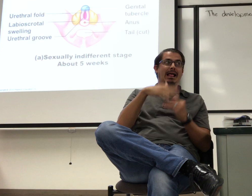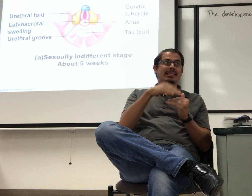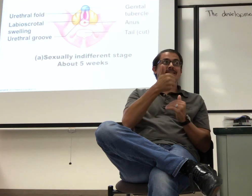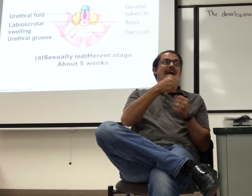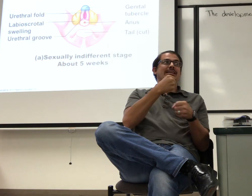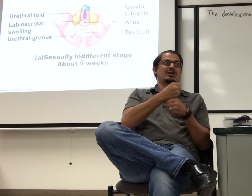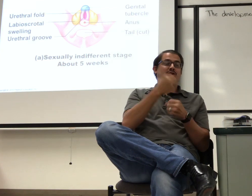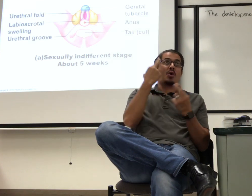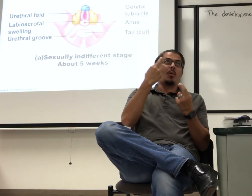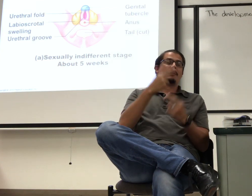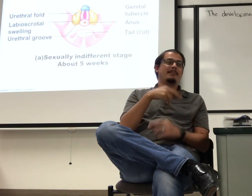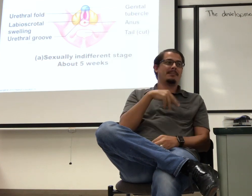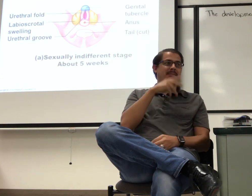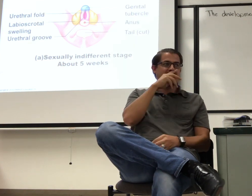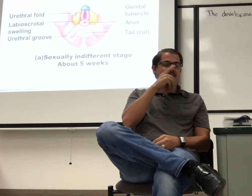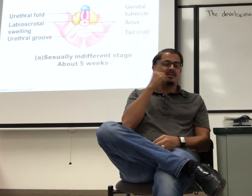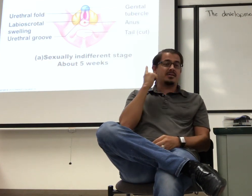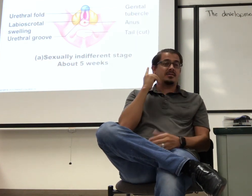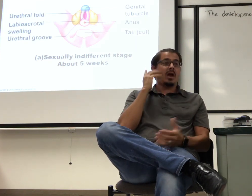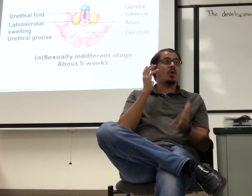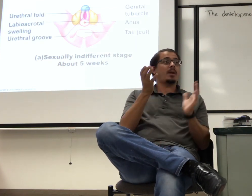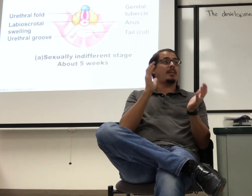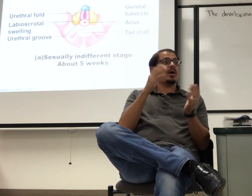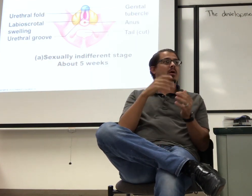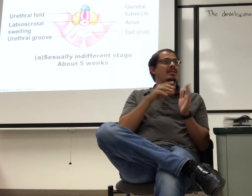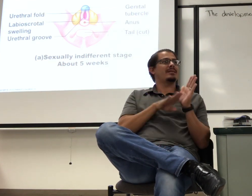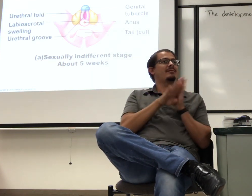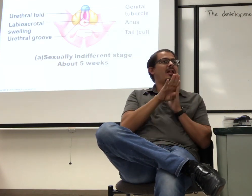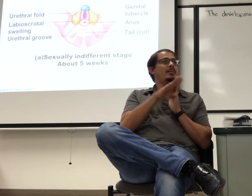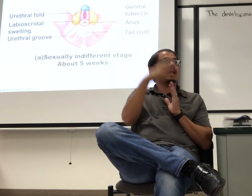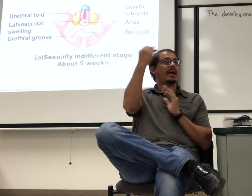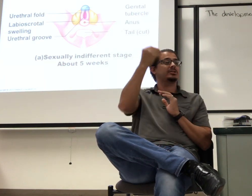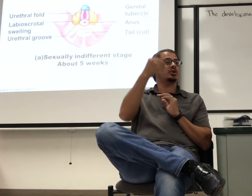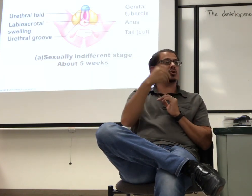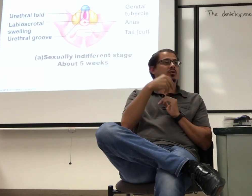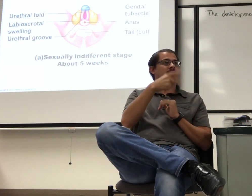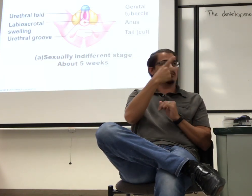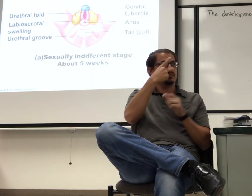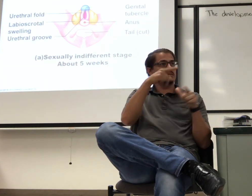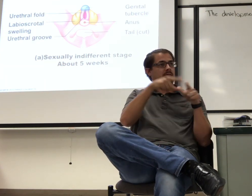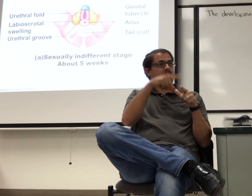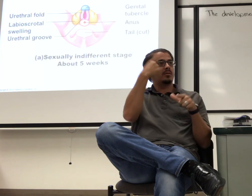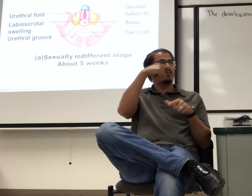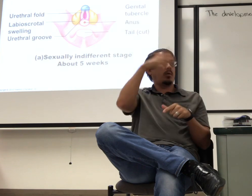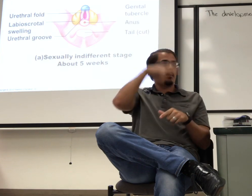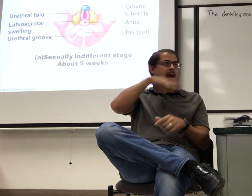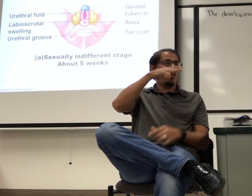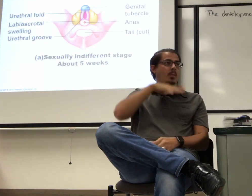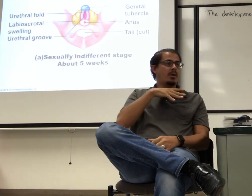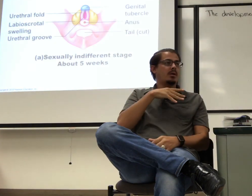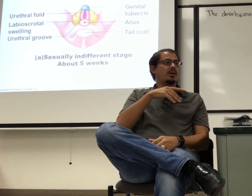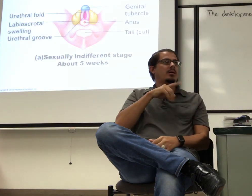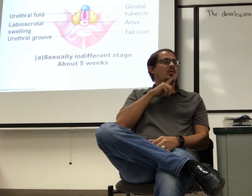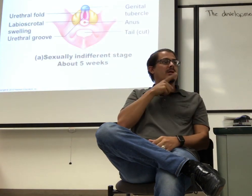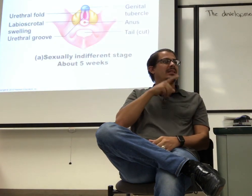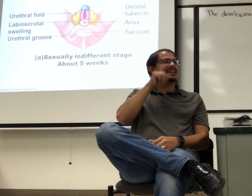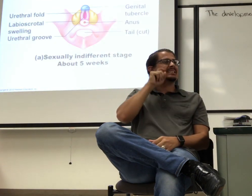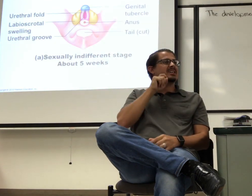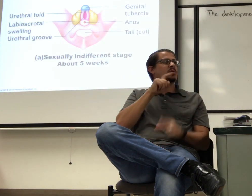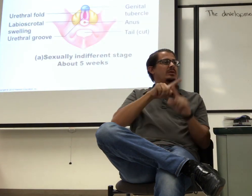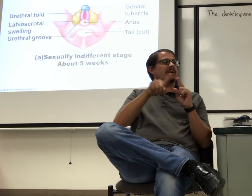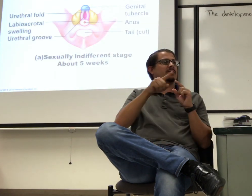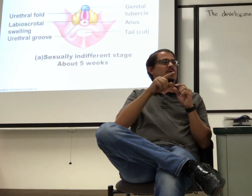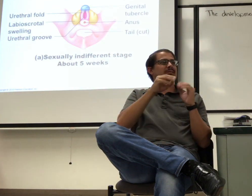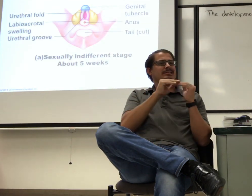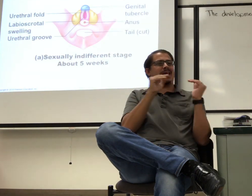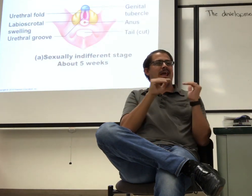the development of the external genitalia for males or for females, and There's a sexually indifferent stage at about